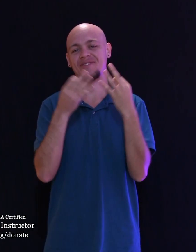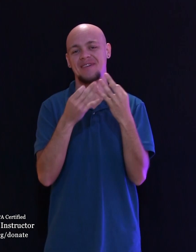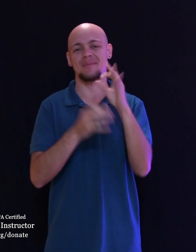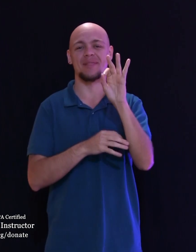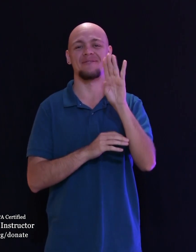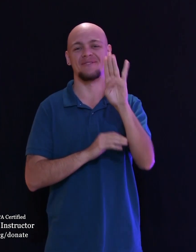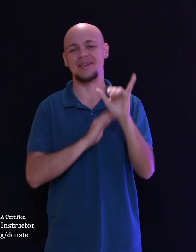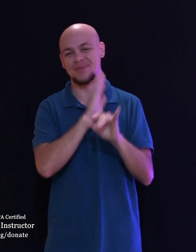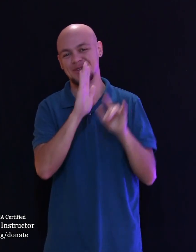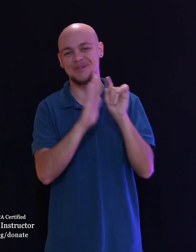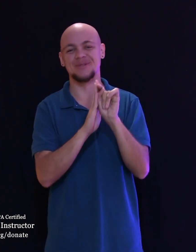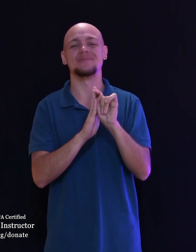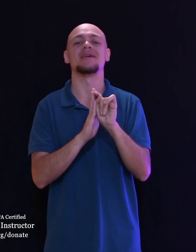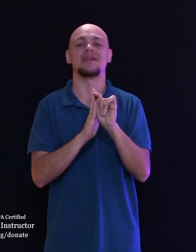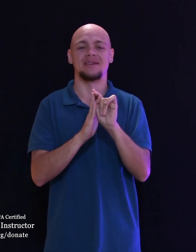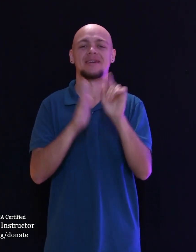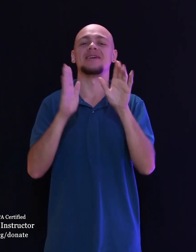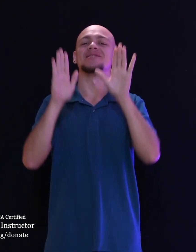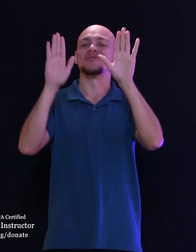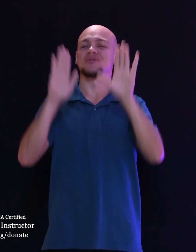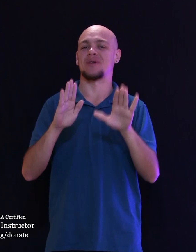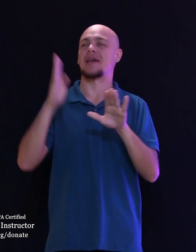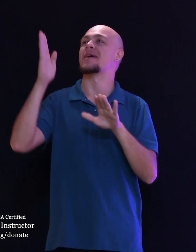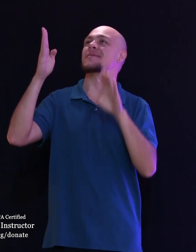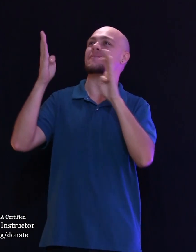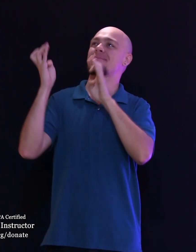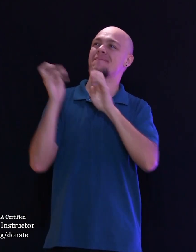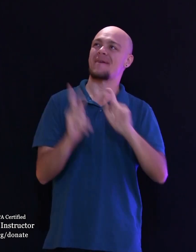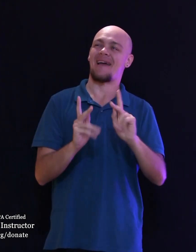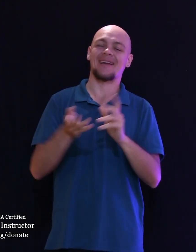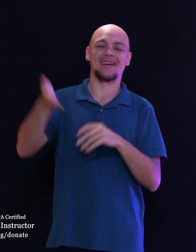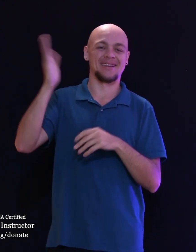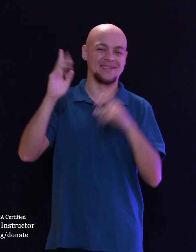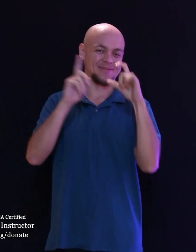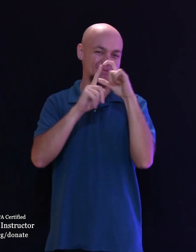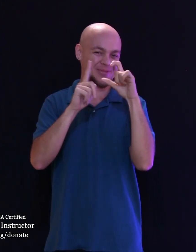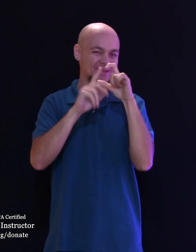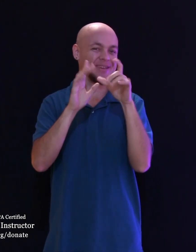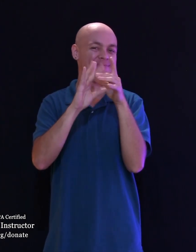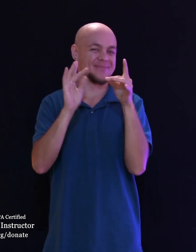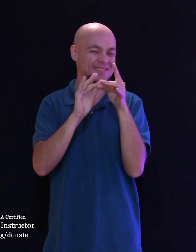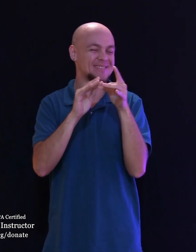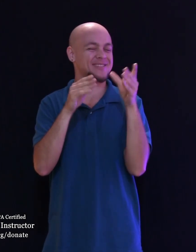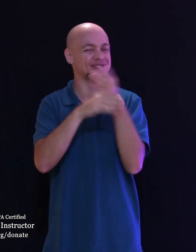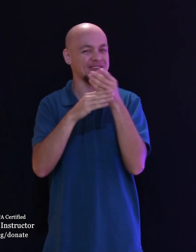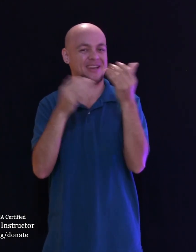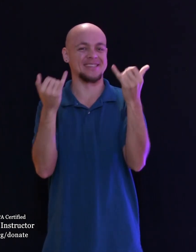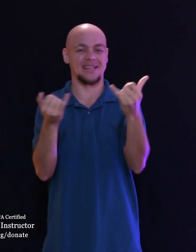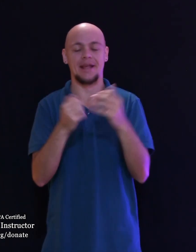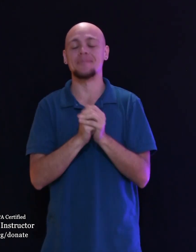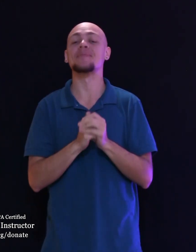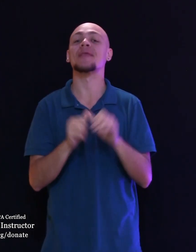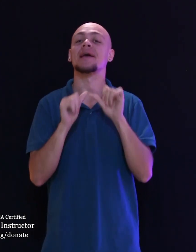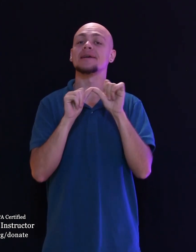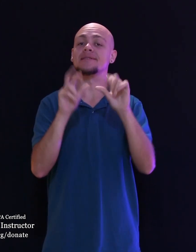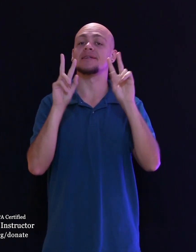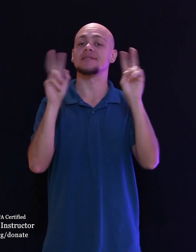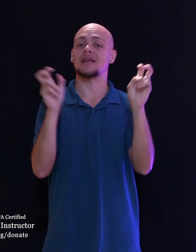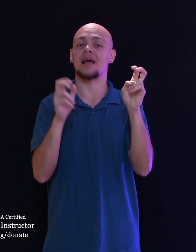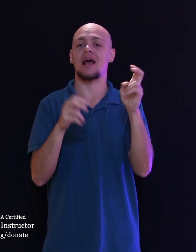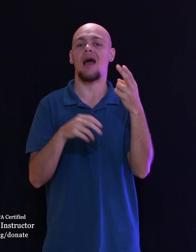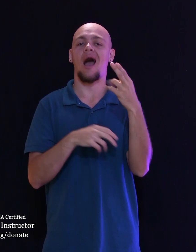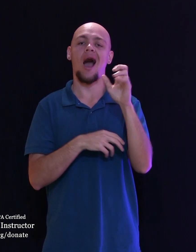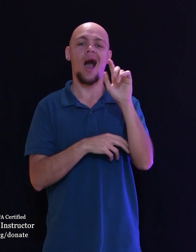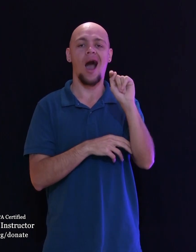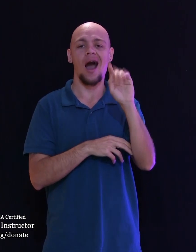All right, well, good morning, Open Door Ministries, and to all our friends and family on Facebook and YouTube. It is great to be back sharing the Word of God with you